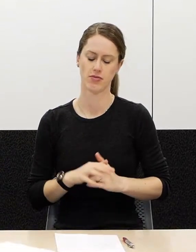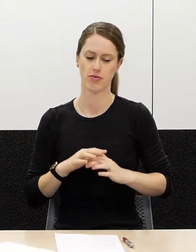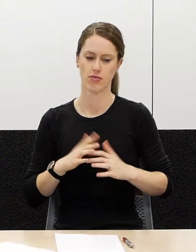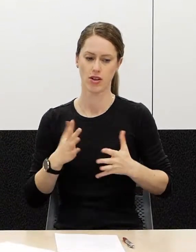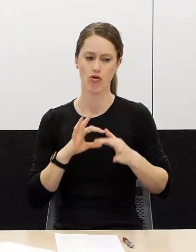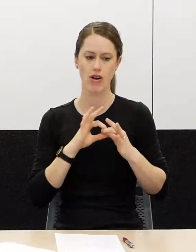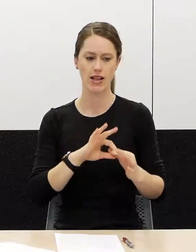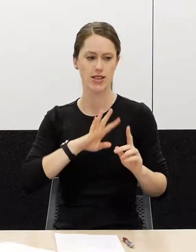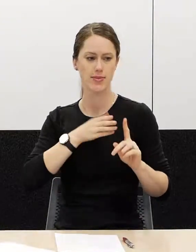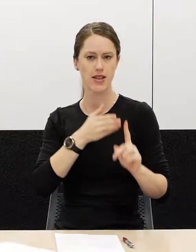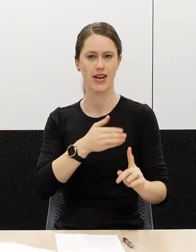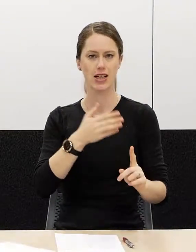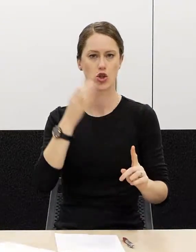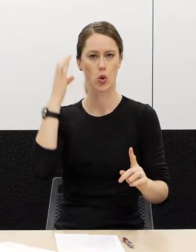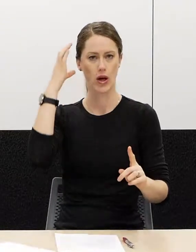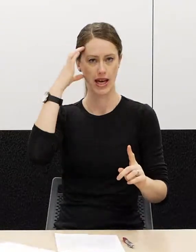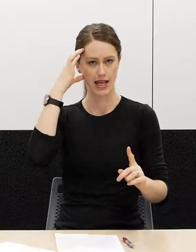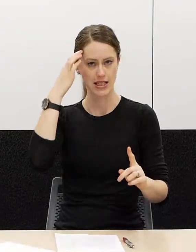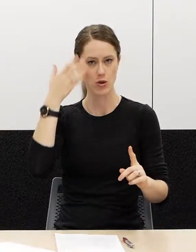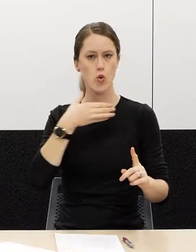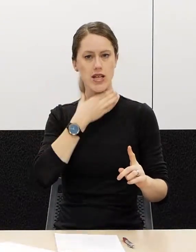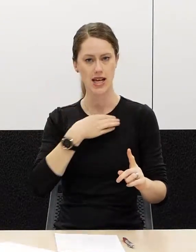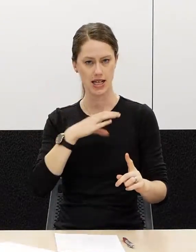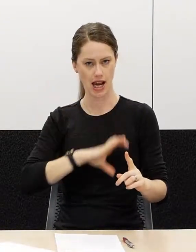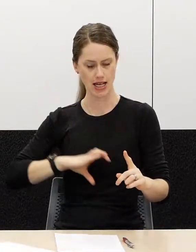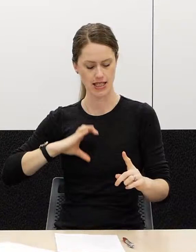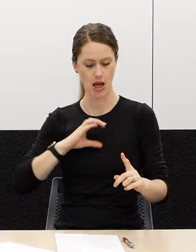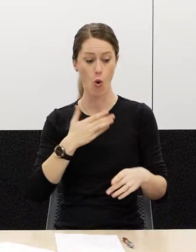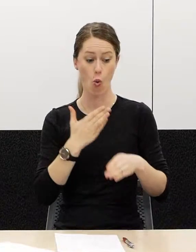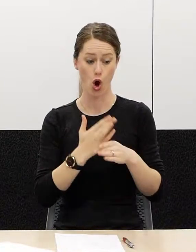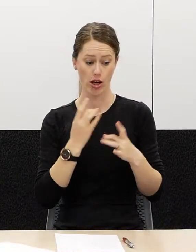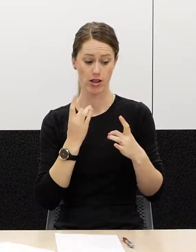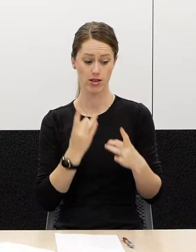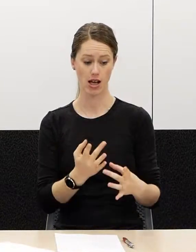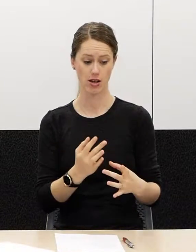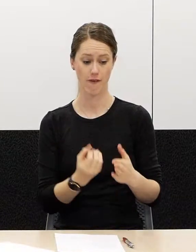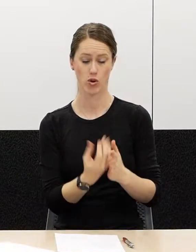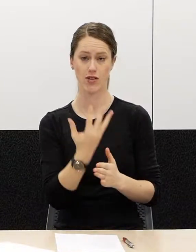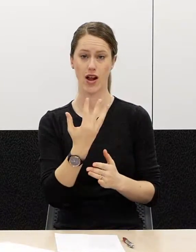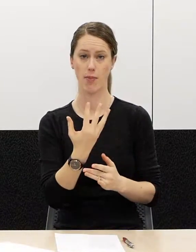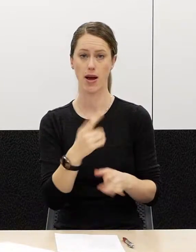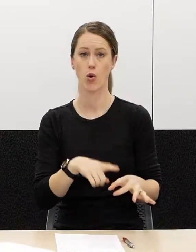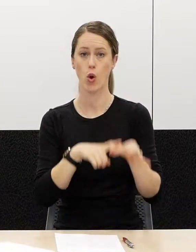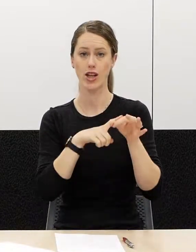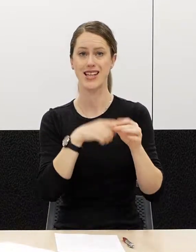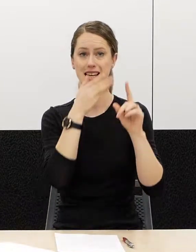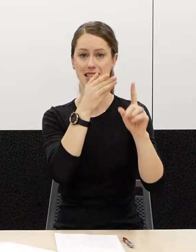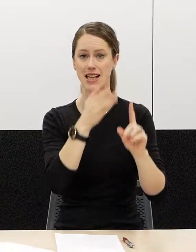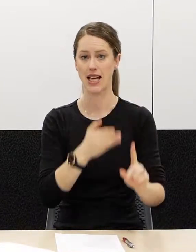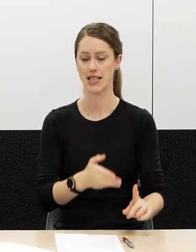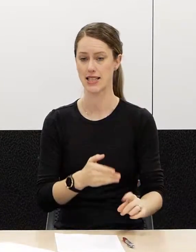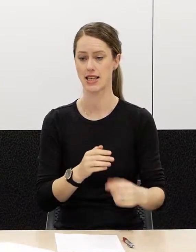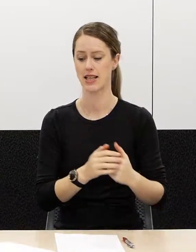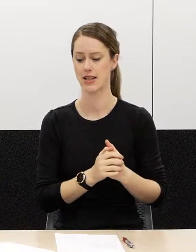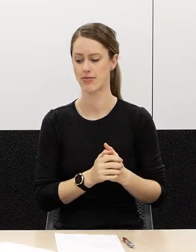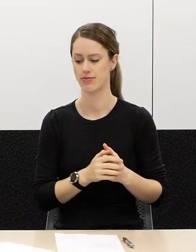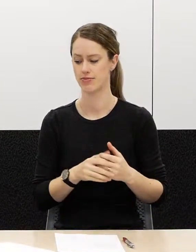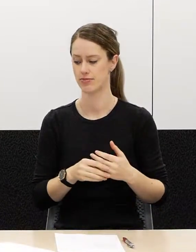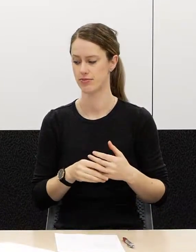relation specifically to head and neck cancer, there is some work that's just starting in terms of developing some quality indicators, in terms